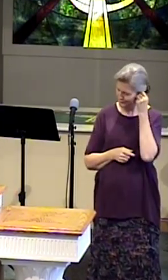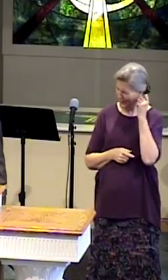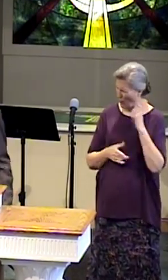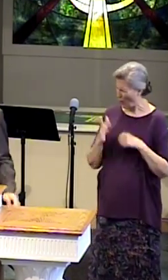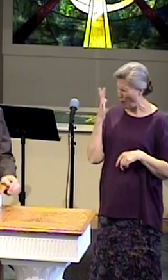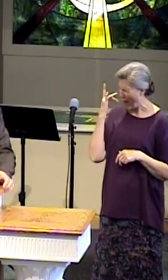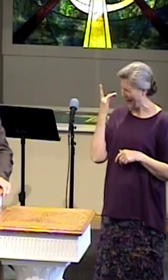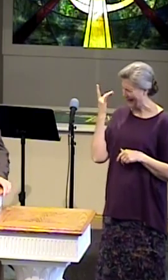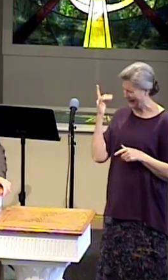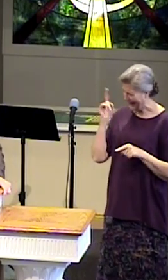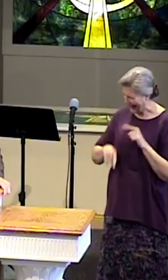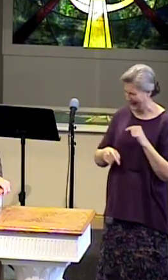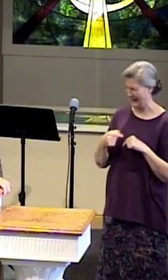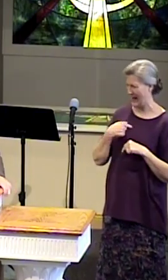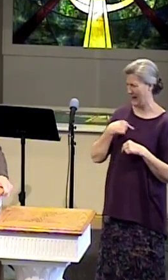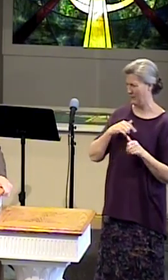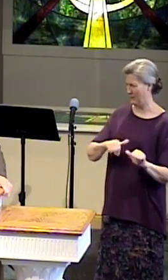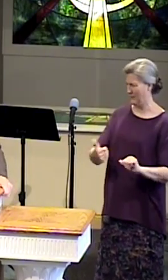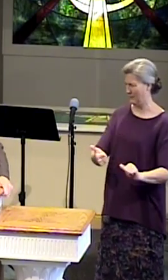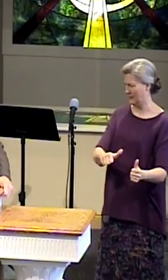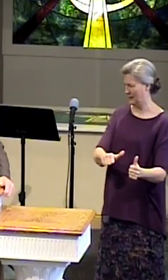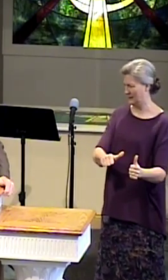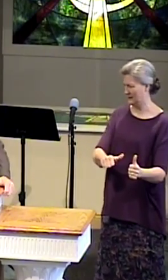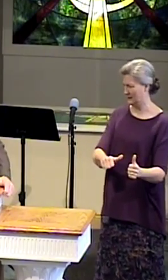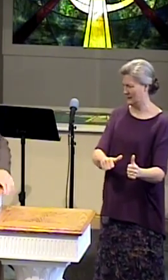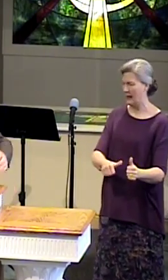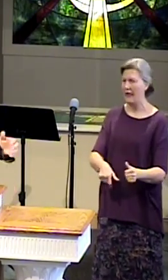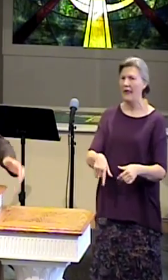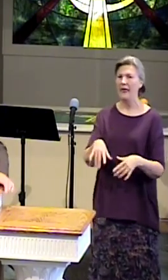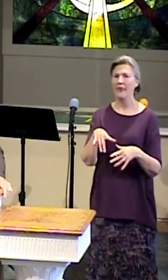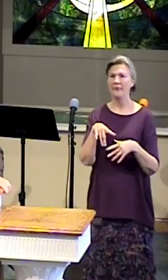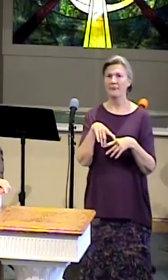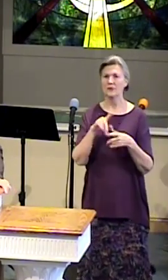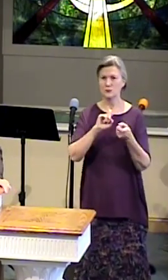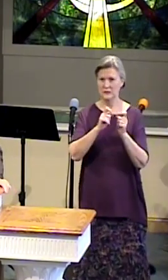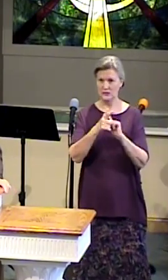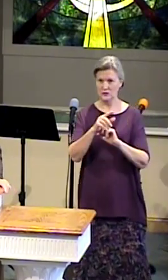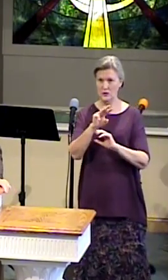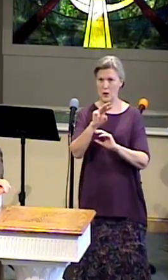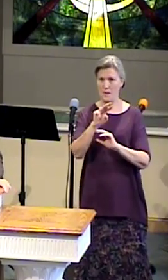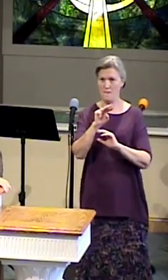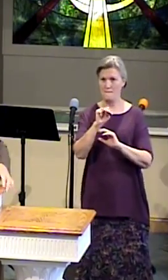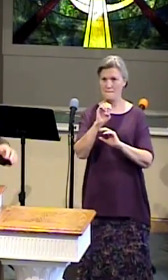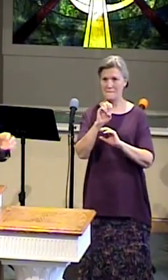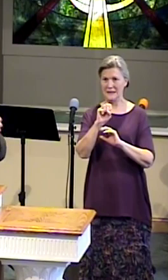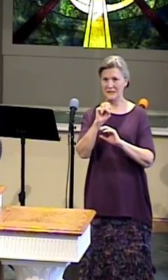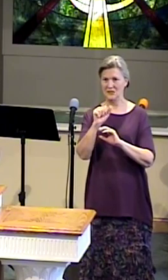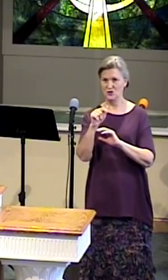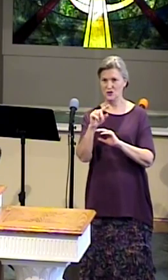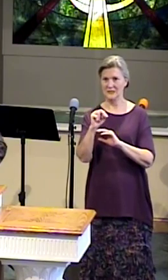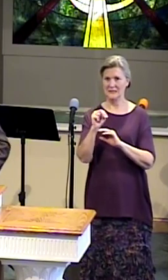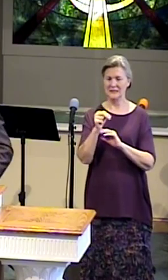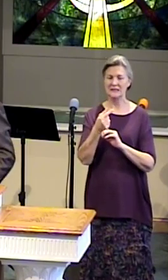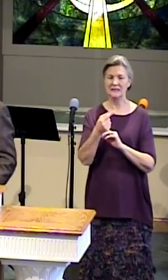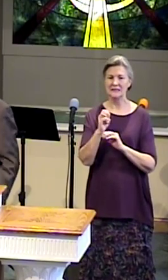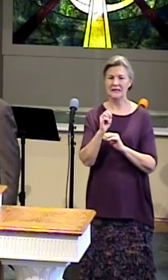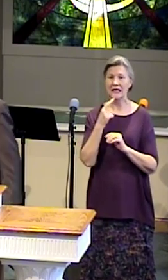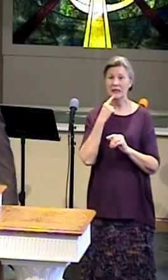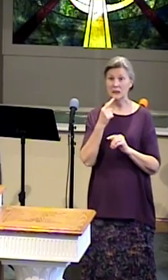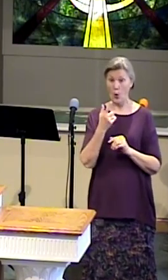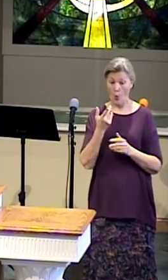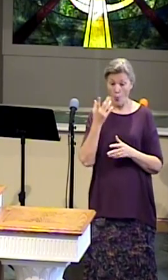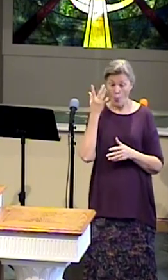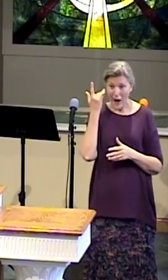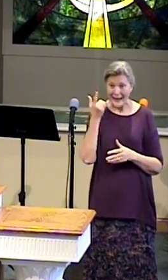water. Why can't I be baptized? Why can't I? I'm trying to give us a mind